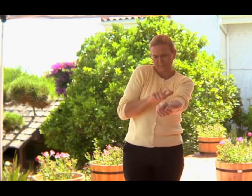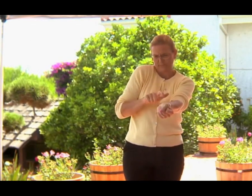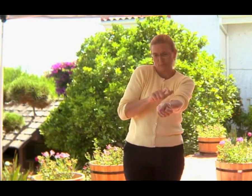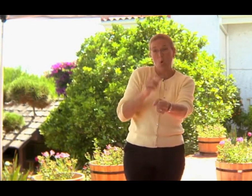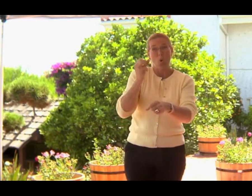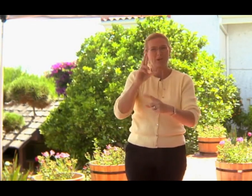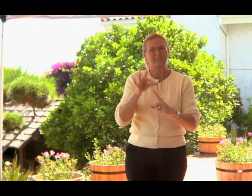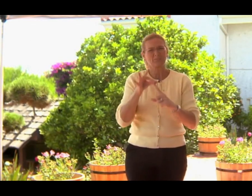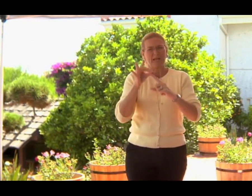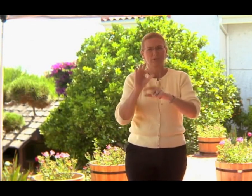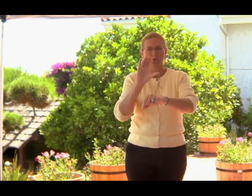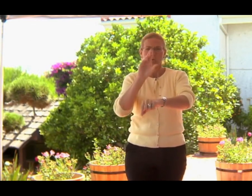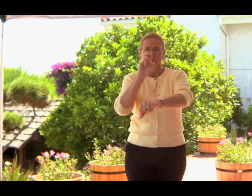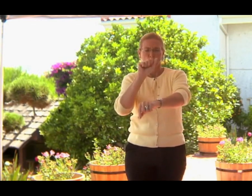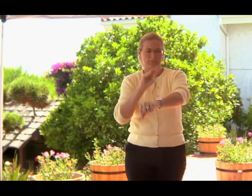cold spray or a special cream.